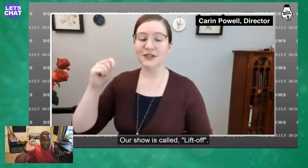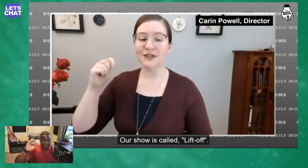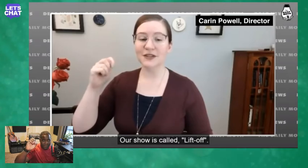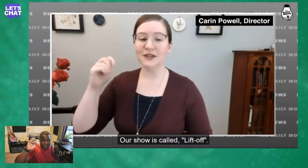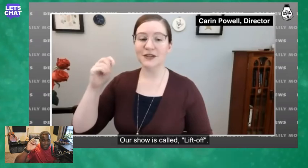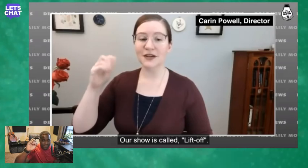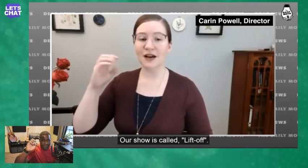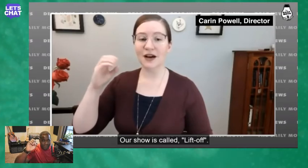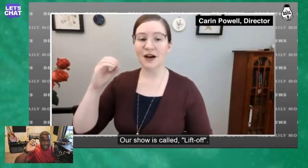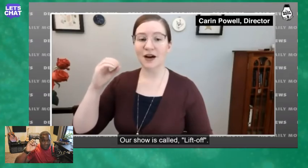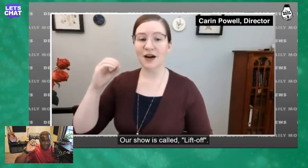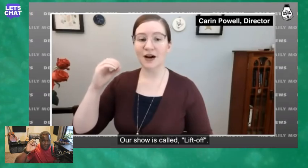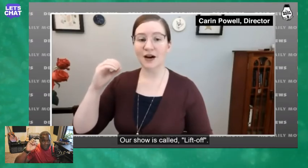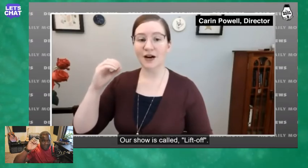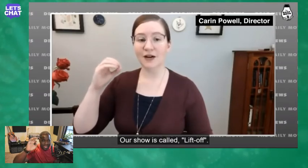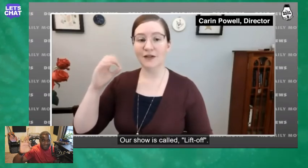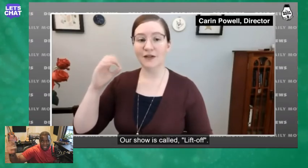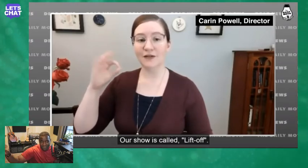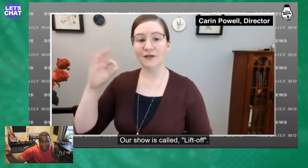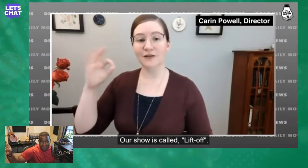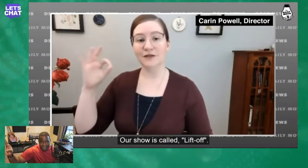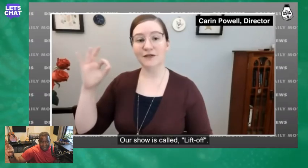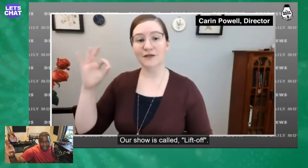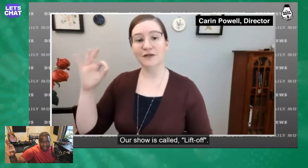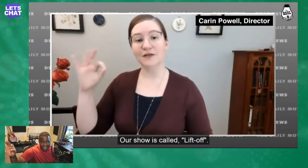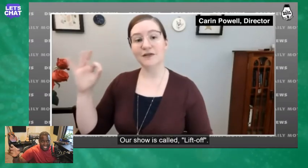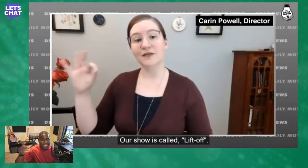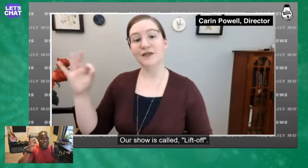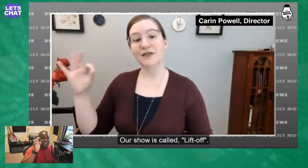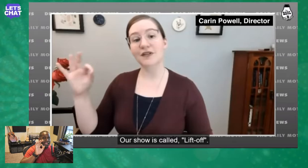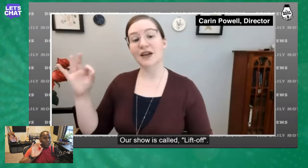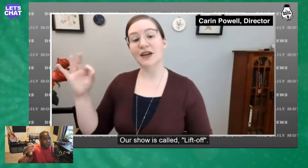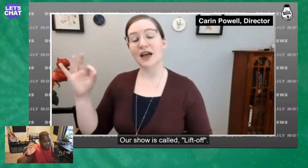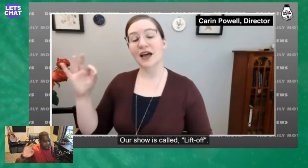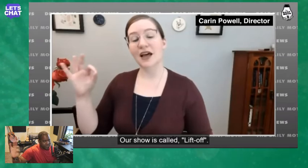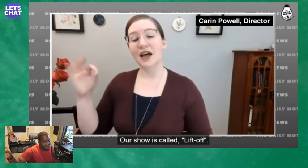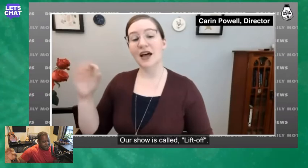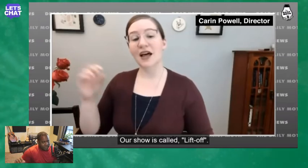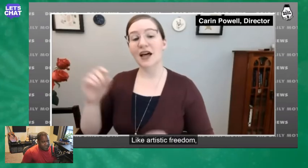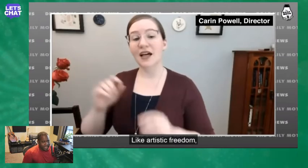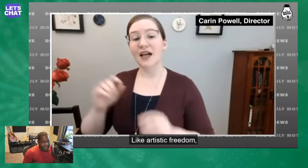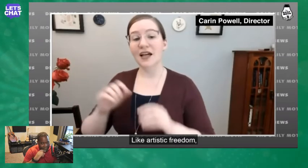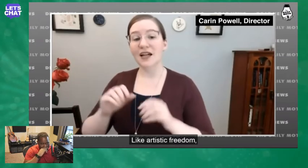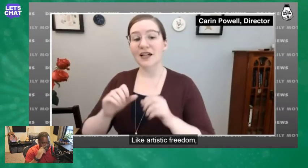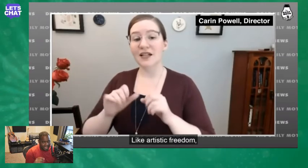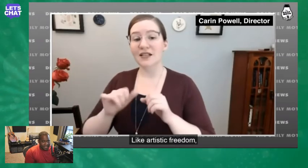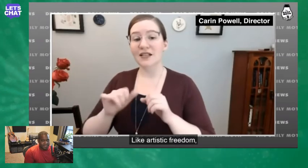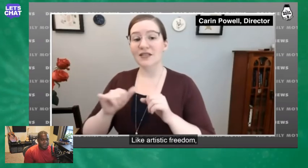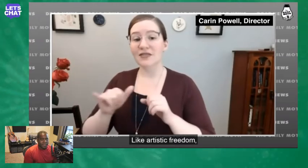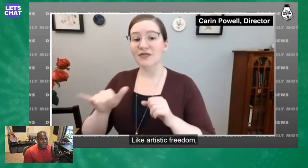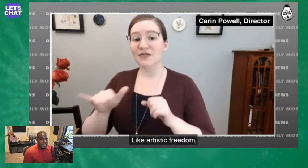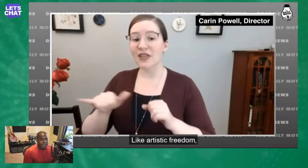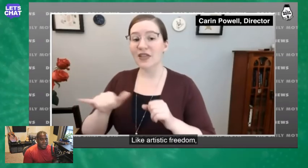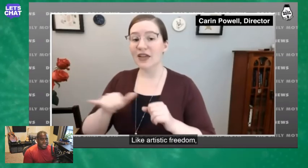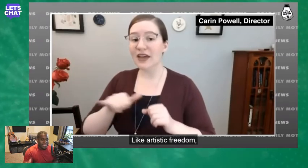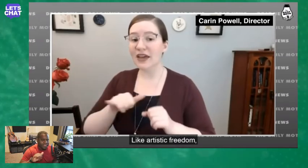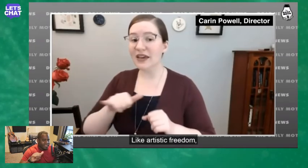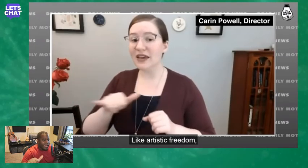LIFTO. Waiting for the O. FF. Yeah, she's slight. Oh, no, she does the bump for the F. Nice.